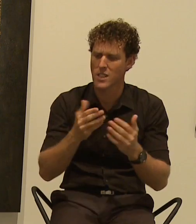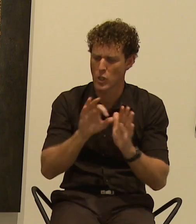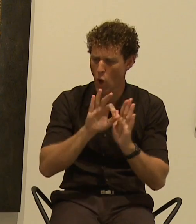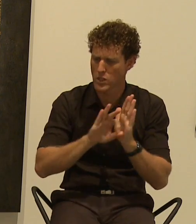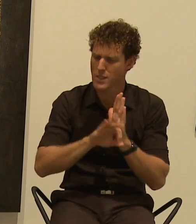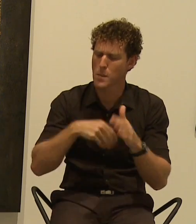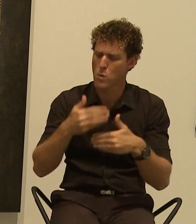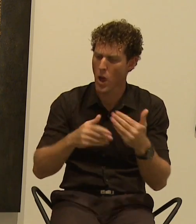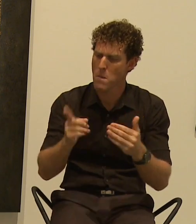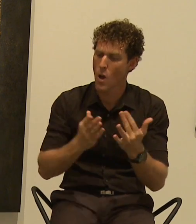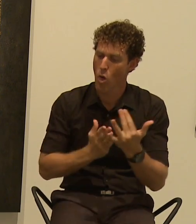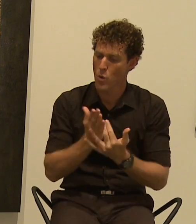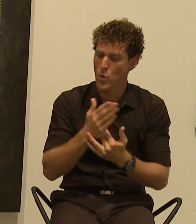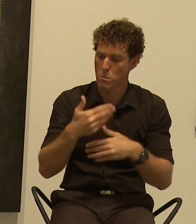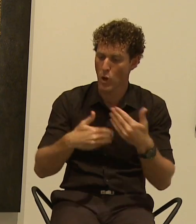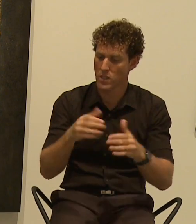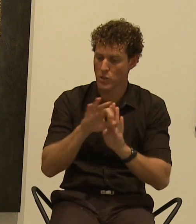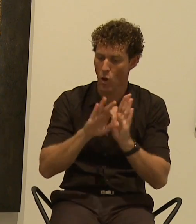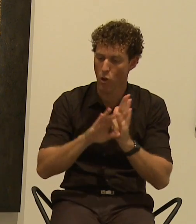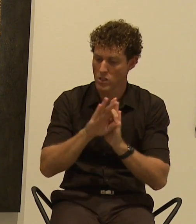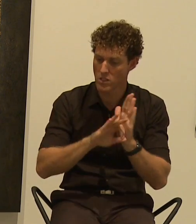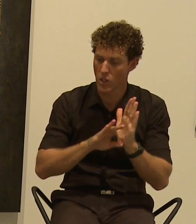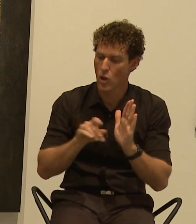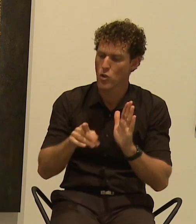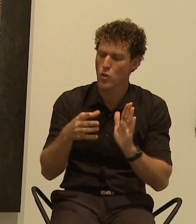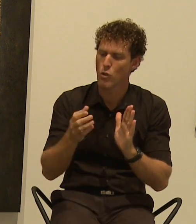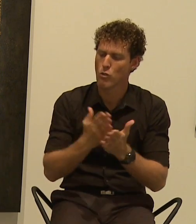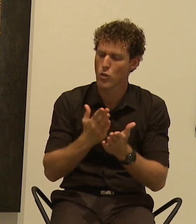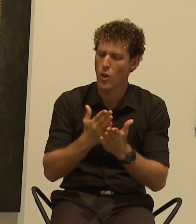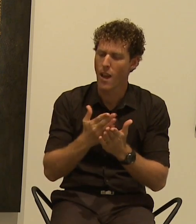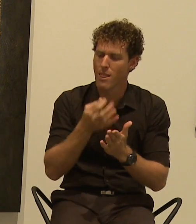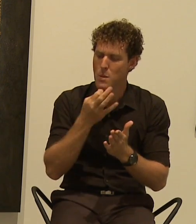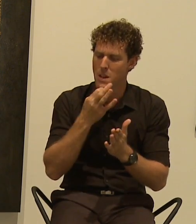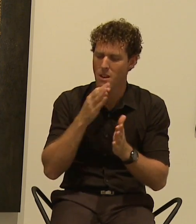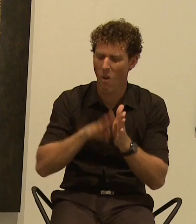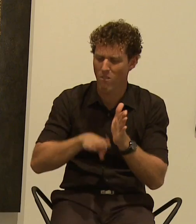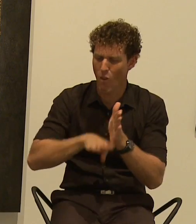of taken information away from us.